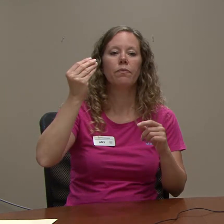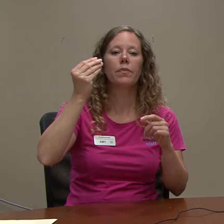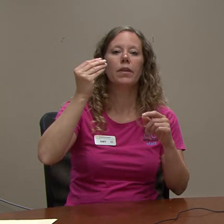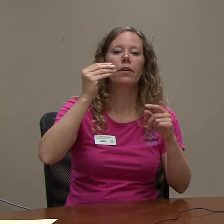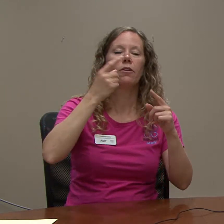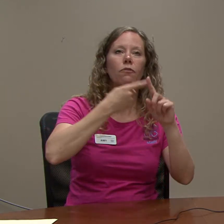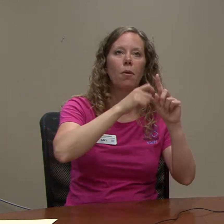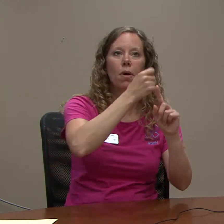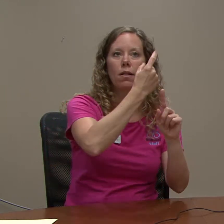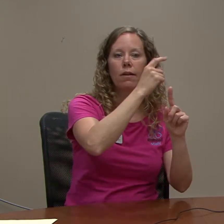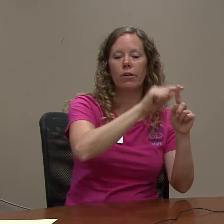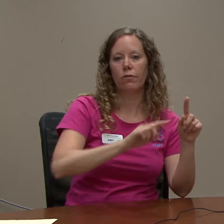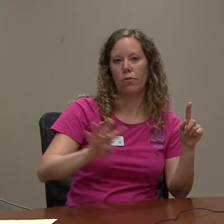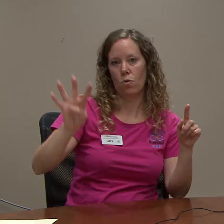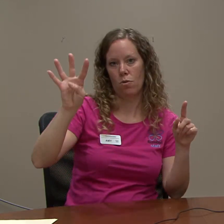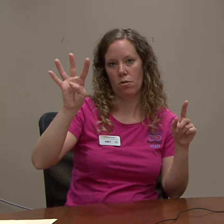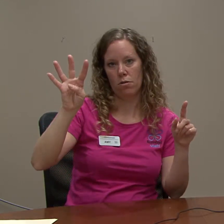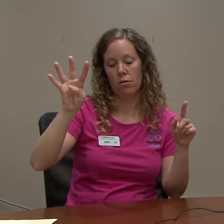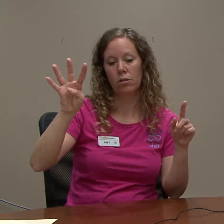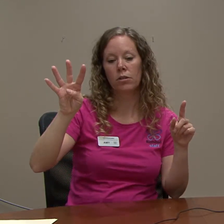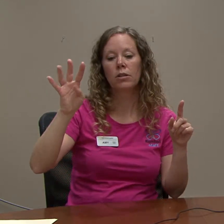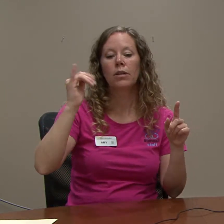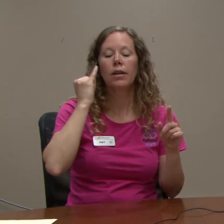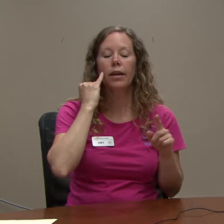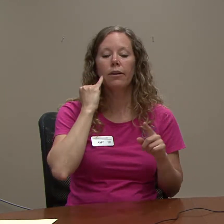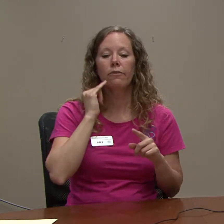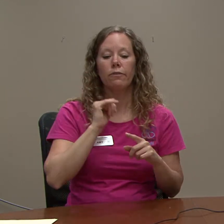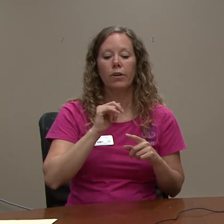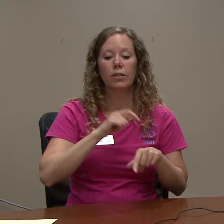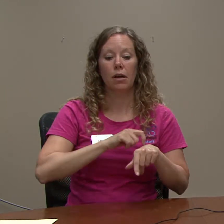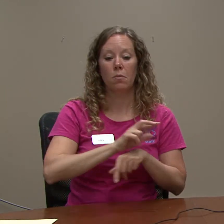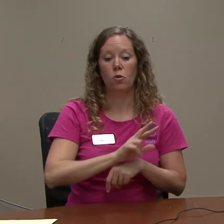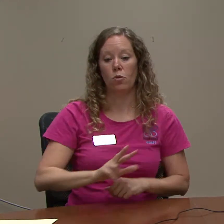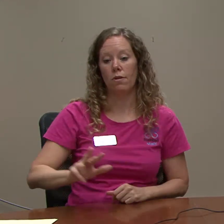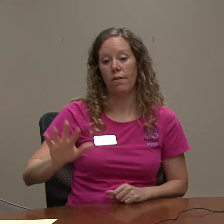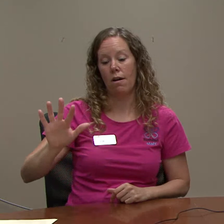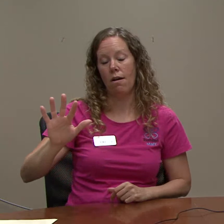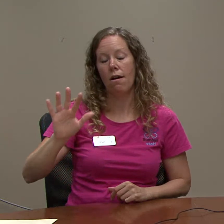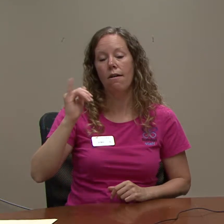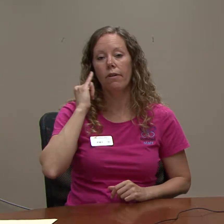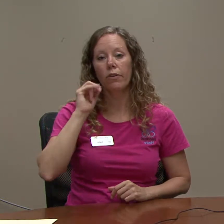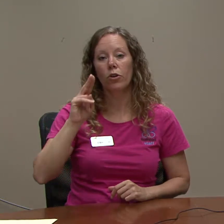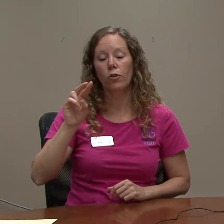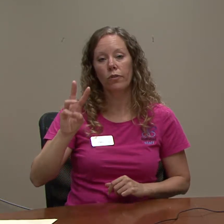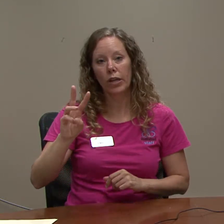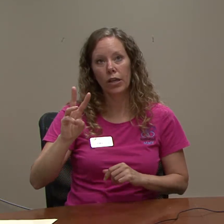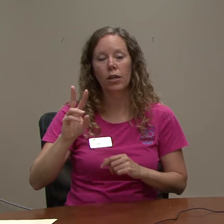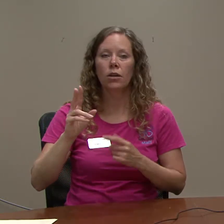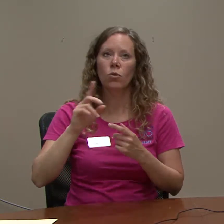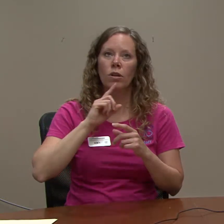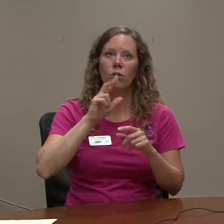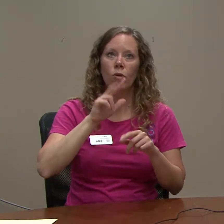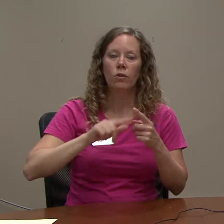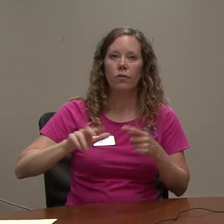and 4 p.m. And if the UV between 3 and 5, outdoors should be limited to 30 minutes.